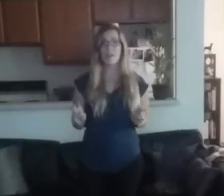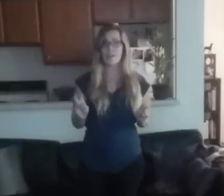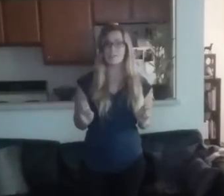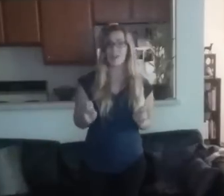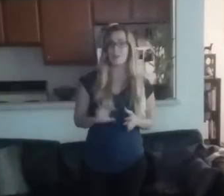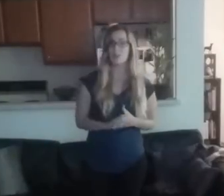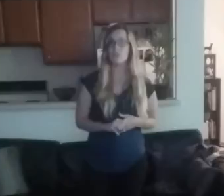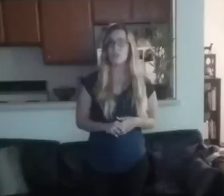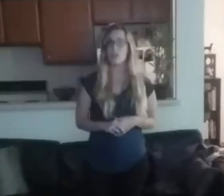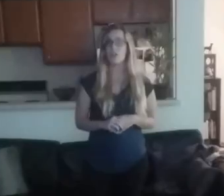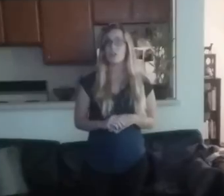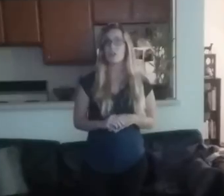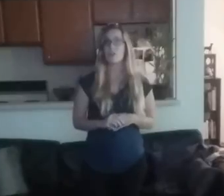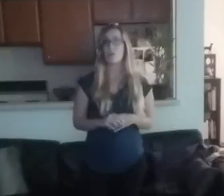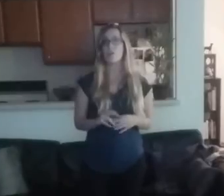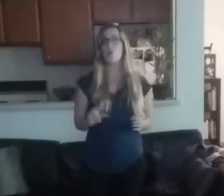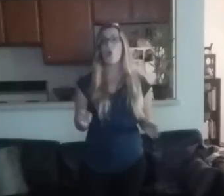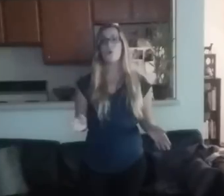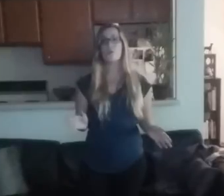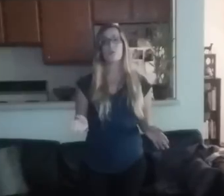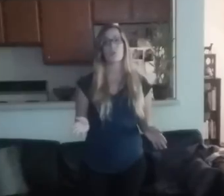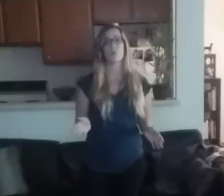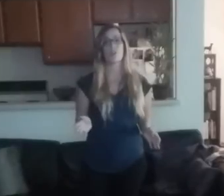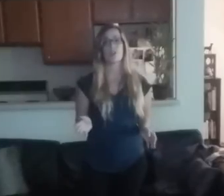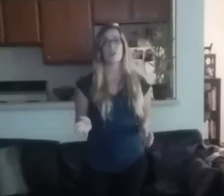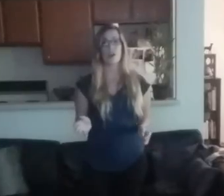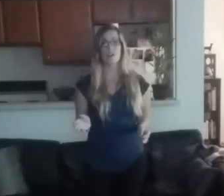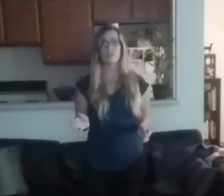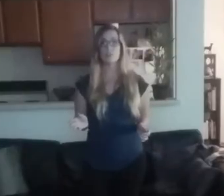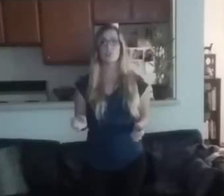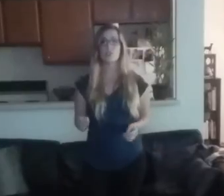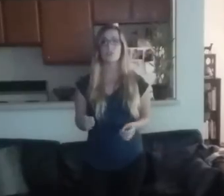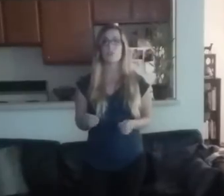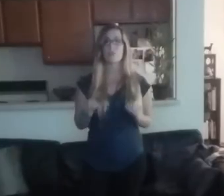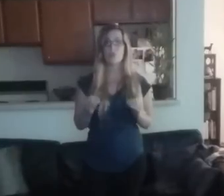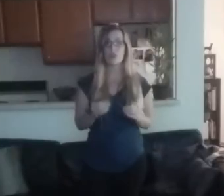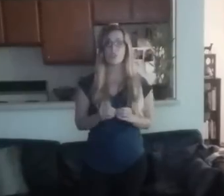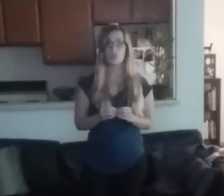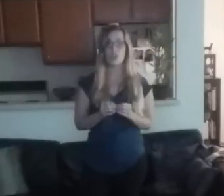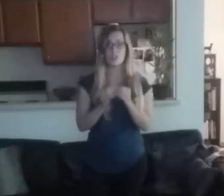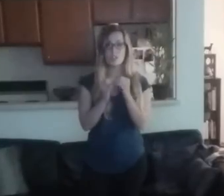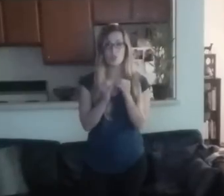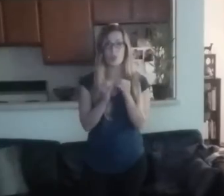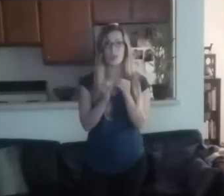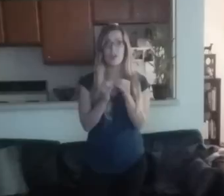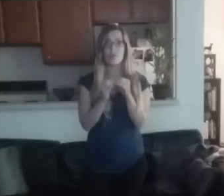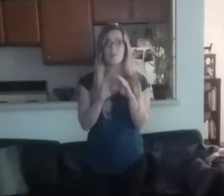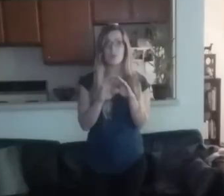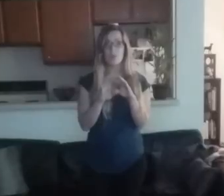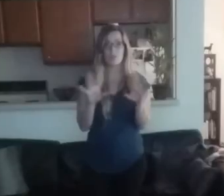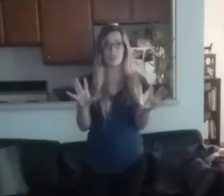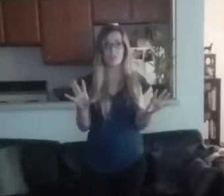cracking sound you hear when you over-manipulate your neck is the result of pressure in the joint being